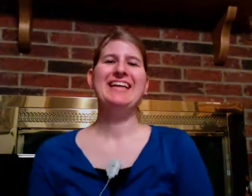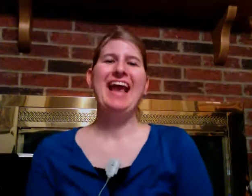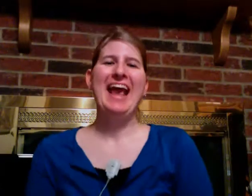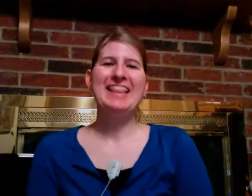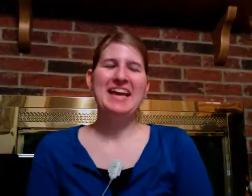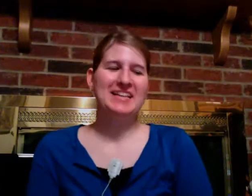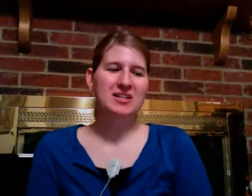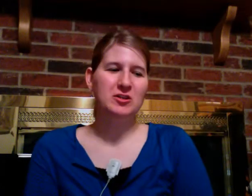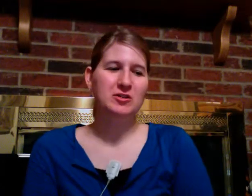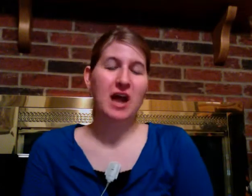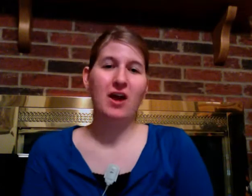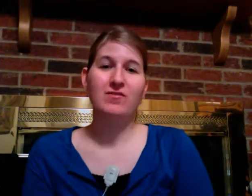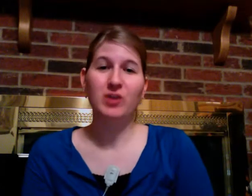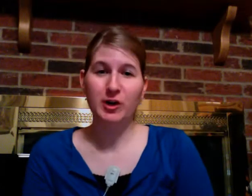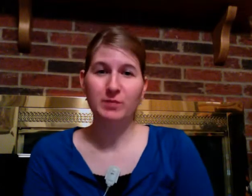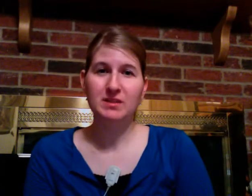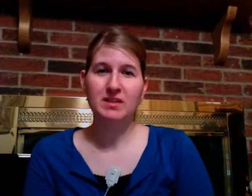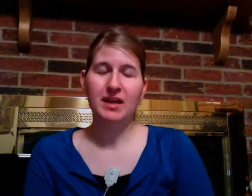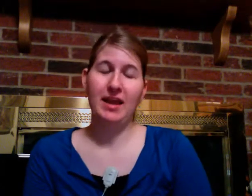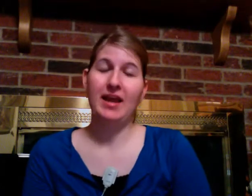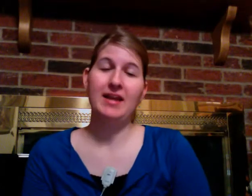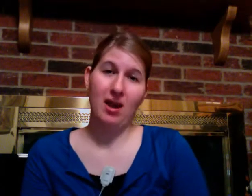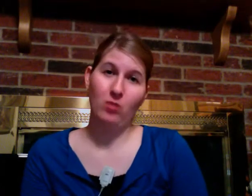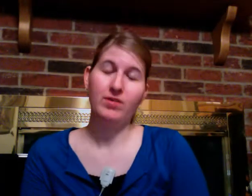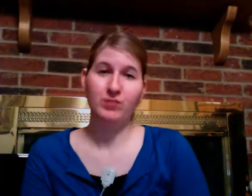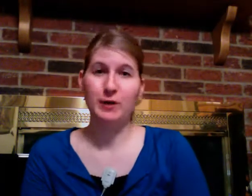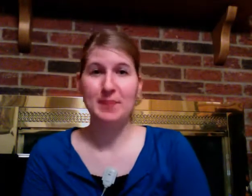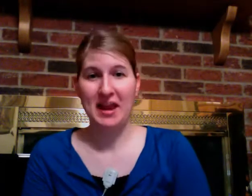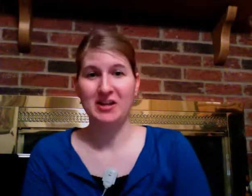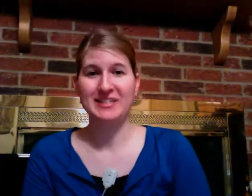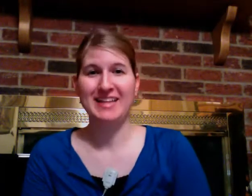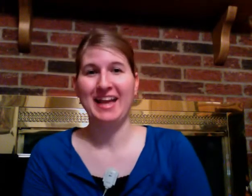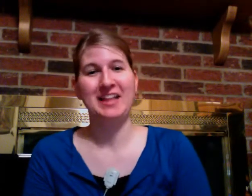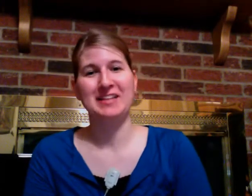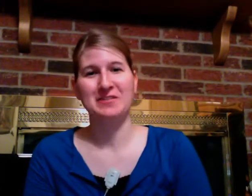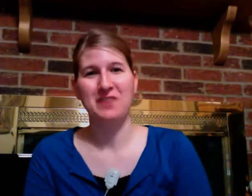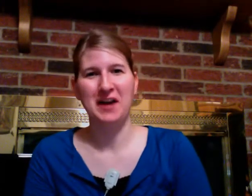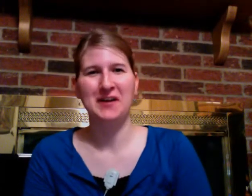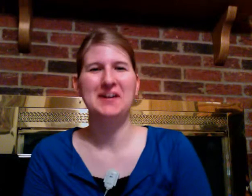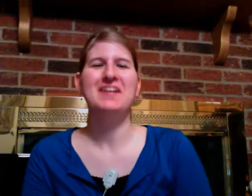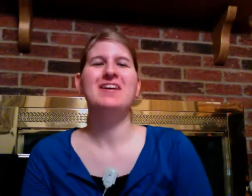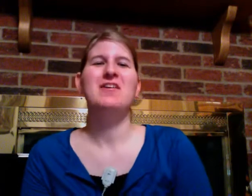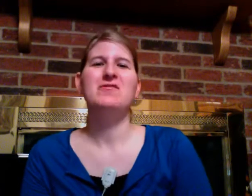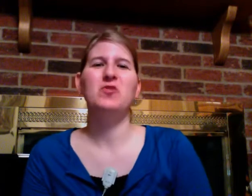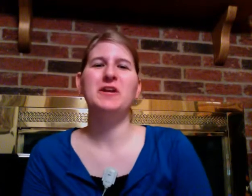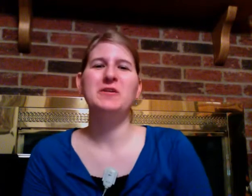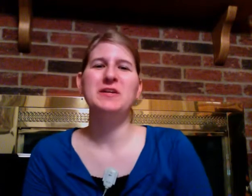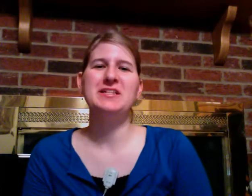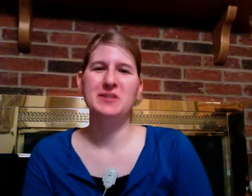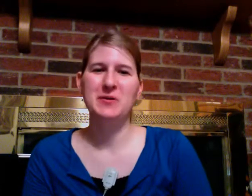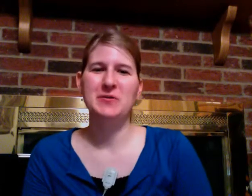And that concludes our verbs and noun and verb pairs and classifier for Unit 2.